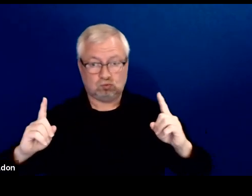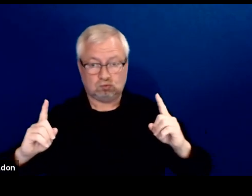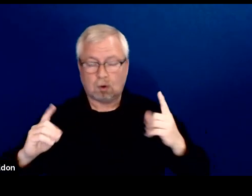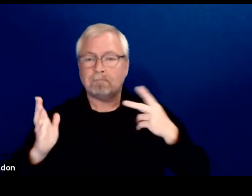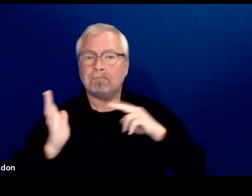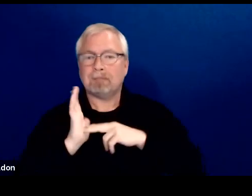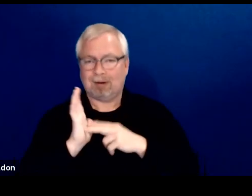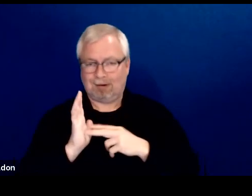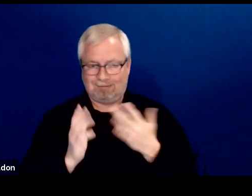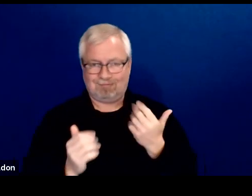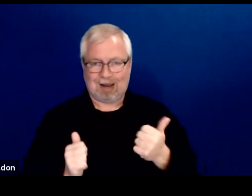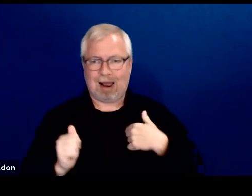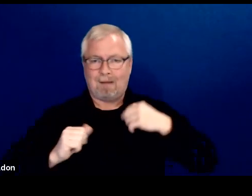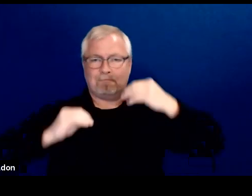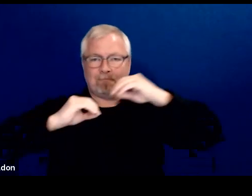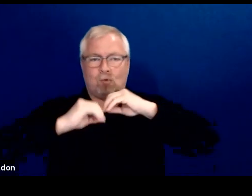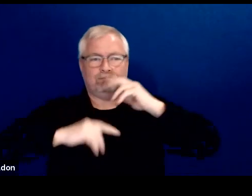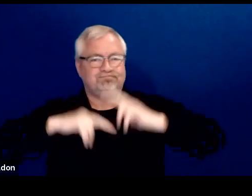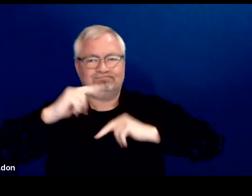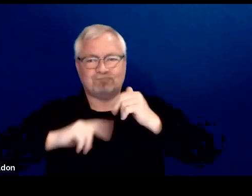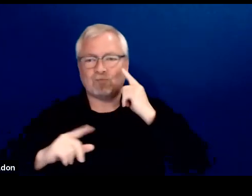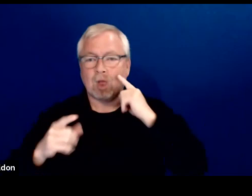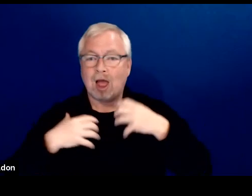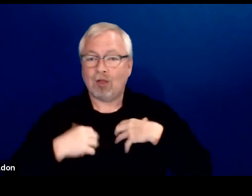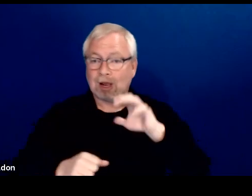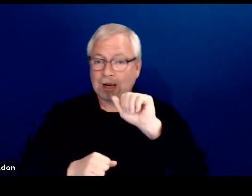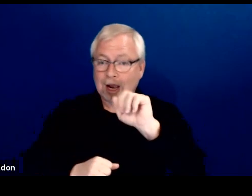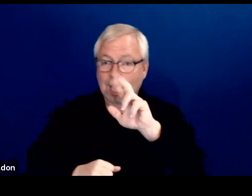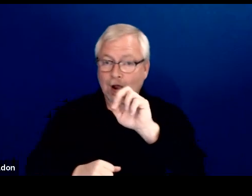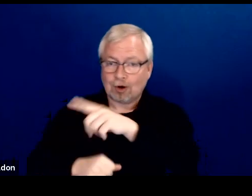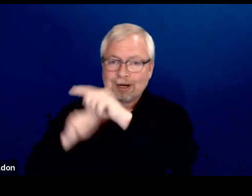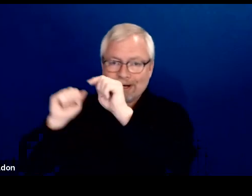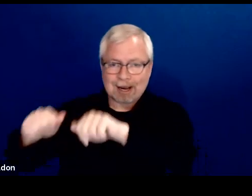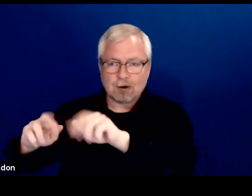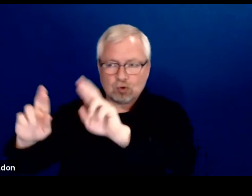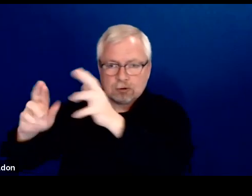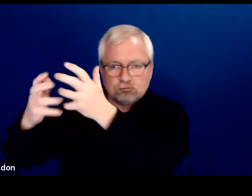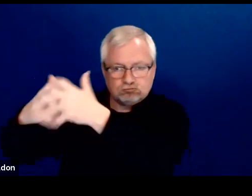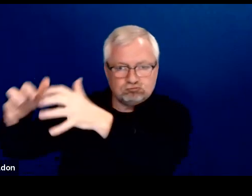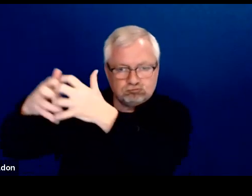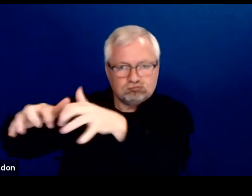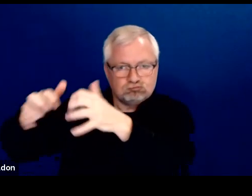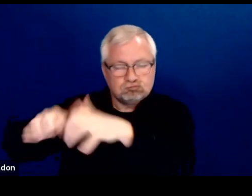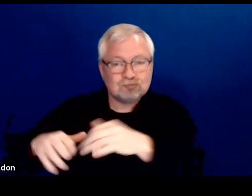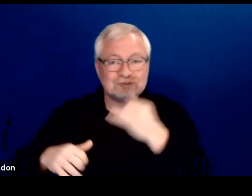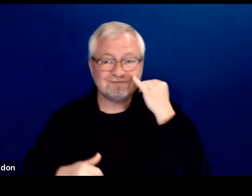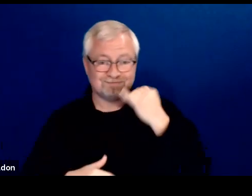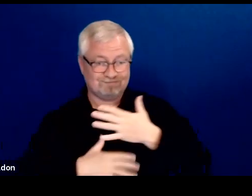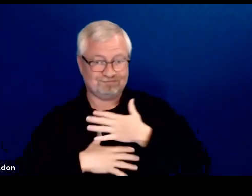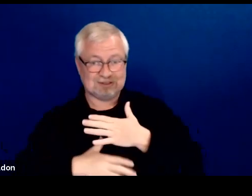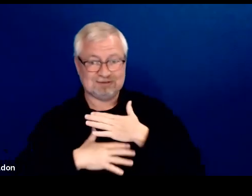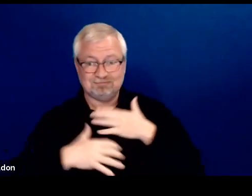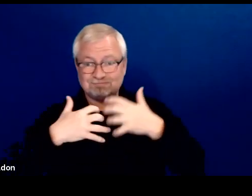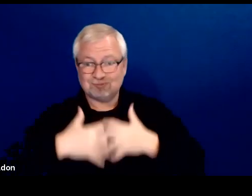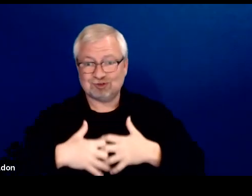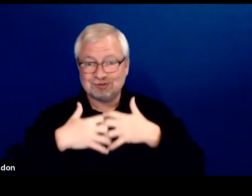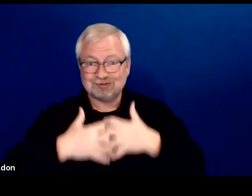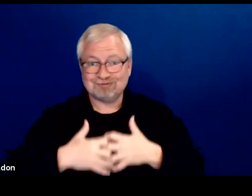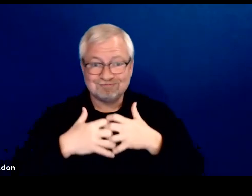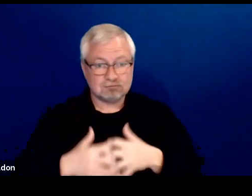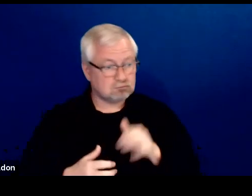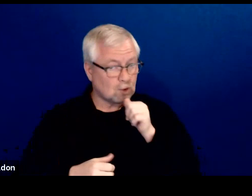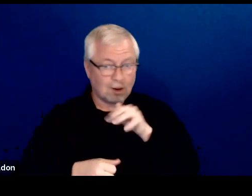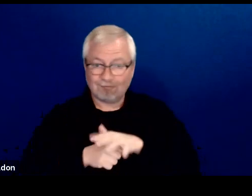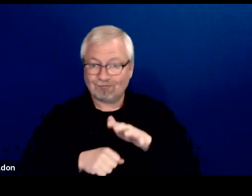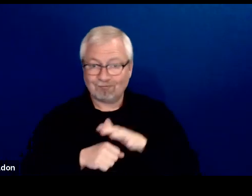the absolute given. If you need a ventilator and don't get one, there's a very slim chance you're going to survive it. If